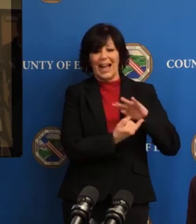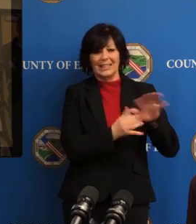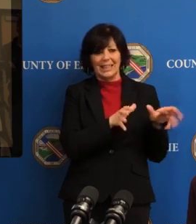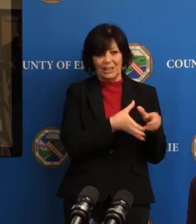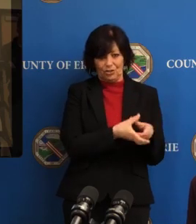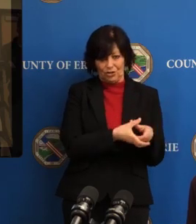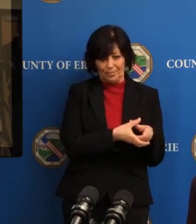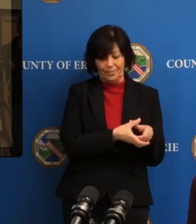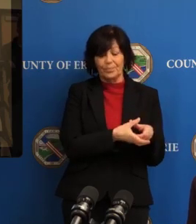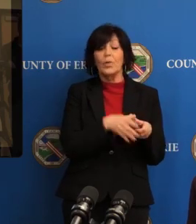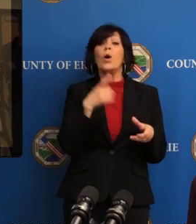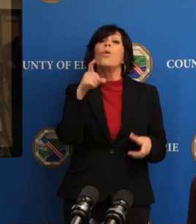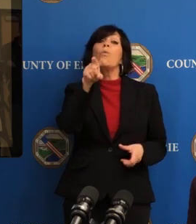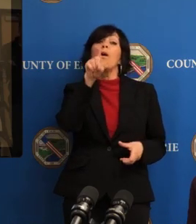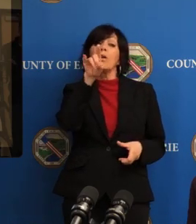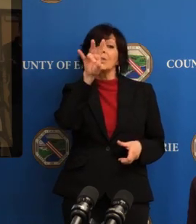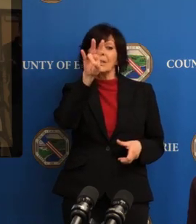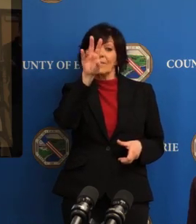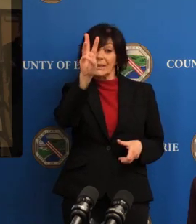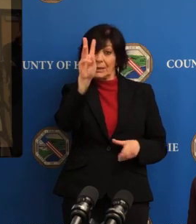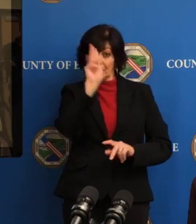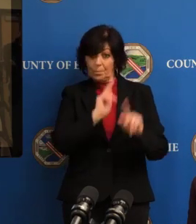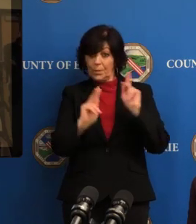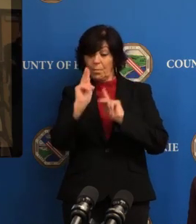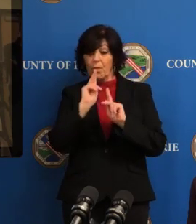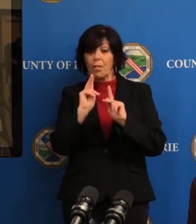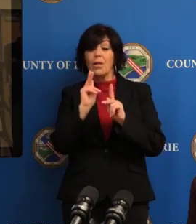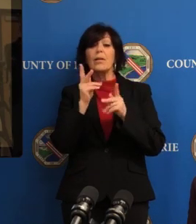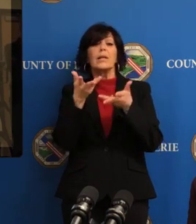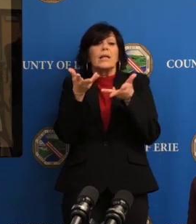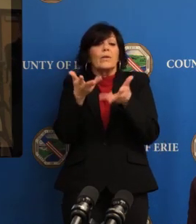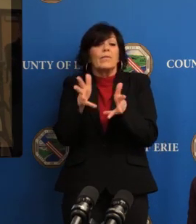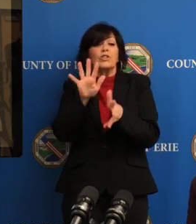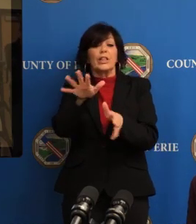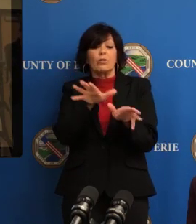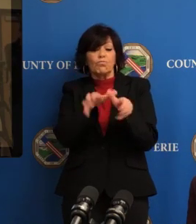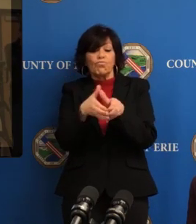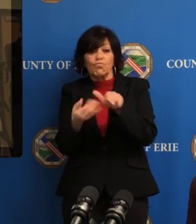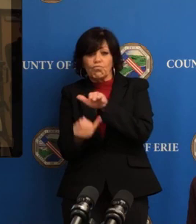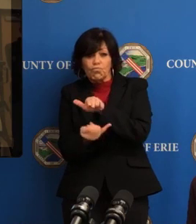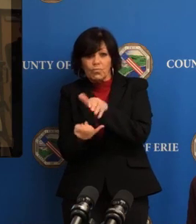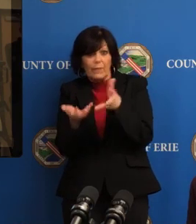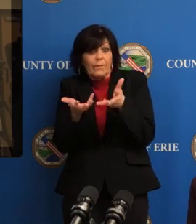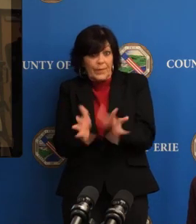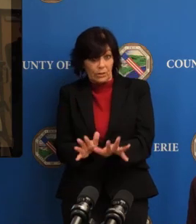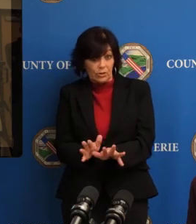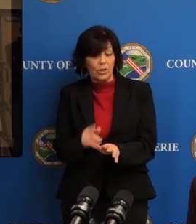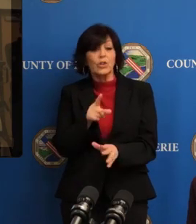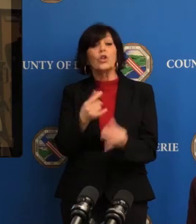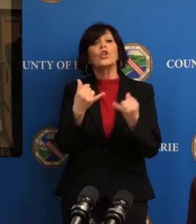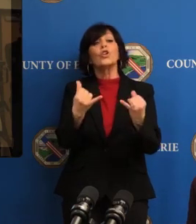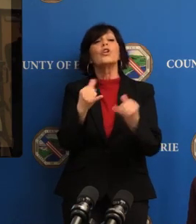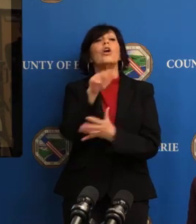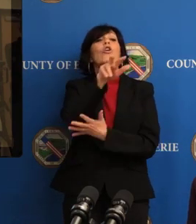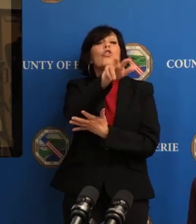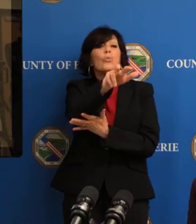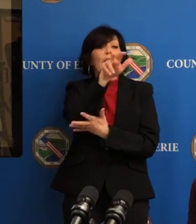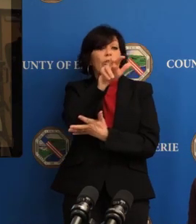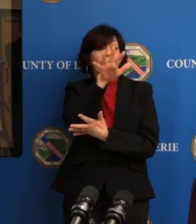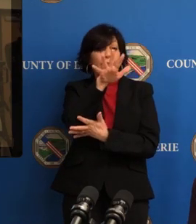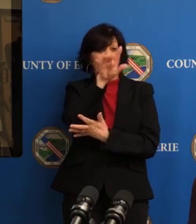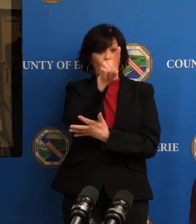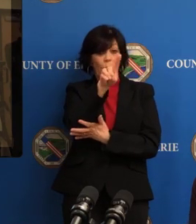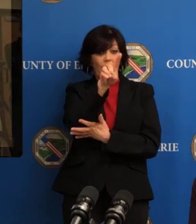have been 176 people who have completed quarantine, and there are currently